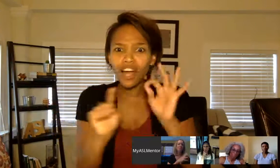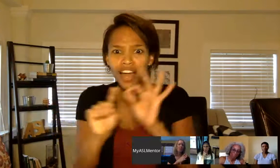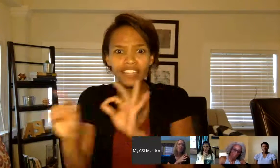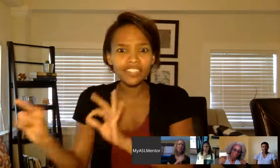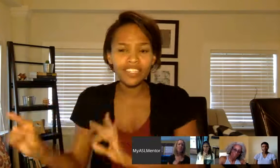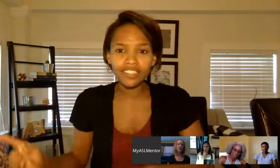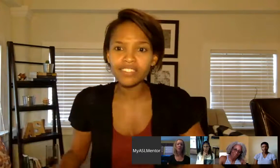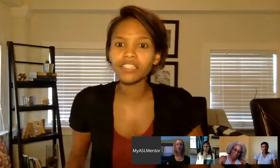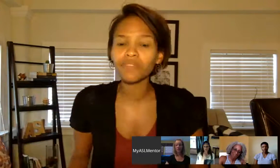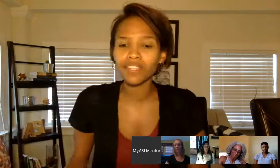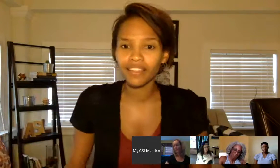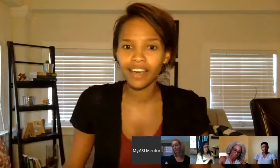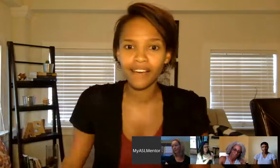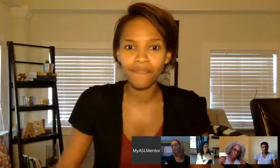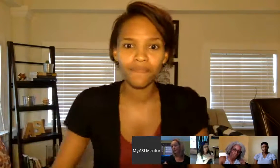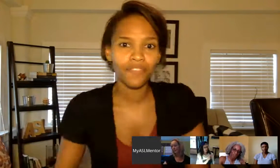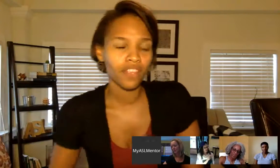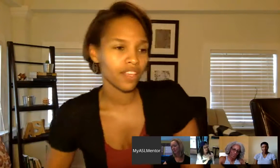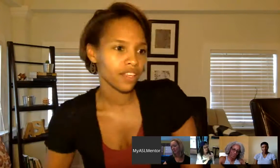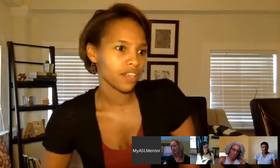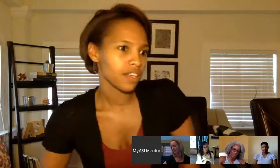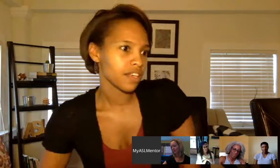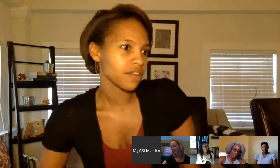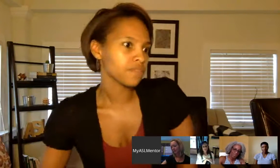are excellent. Something like that.